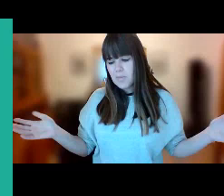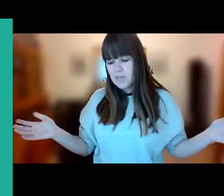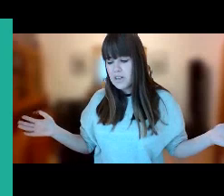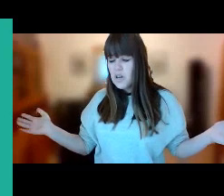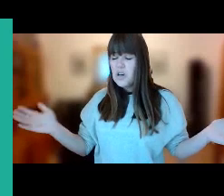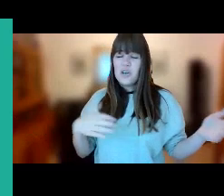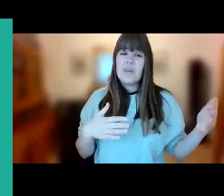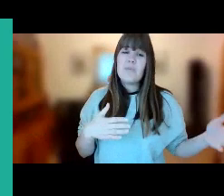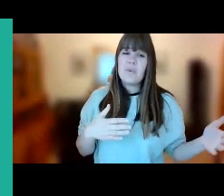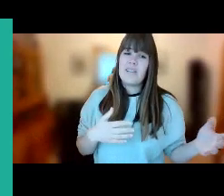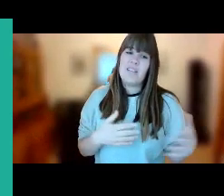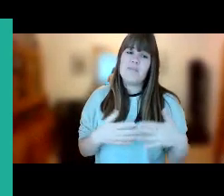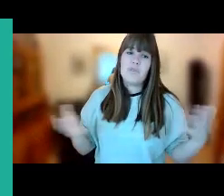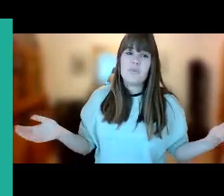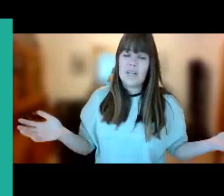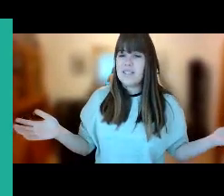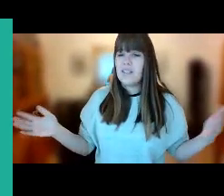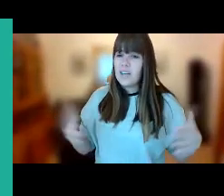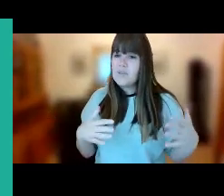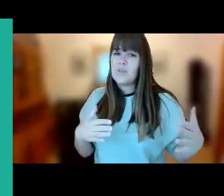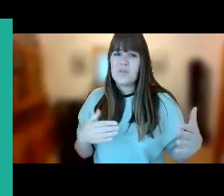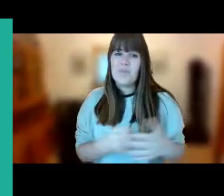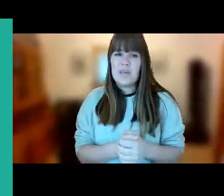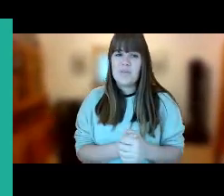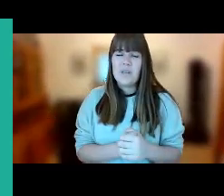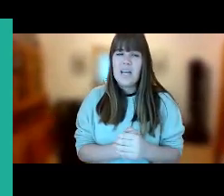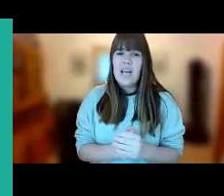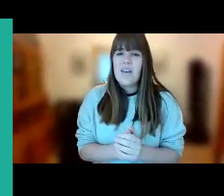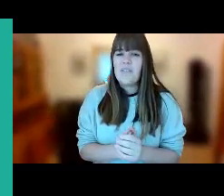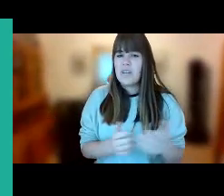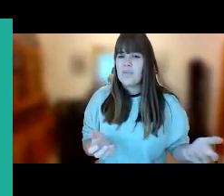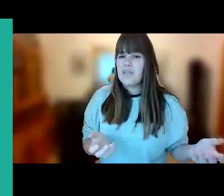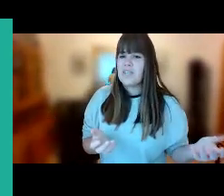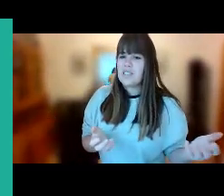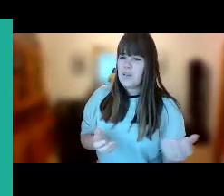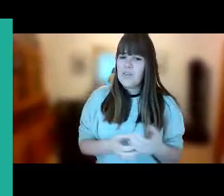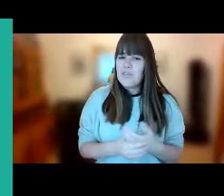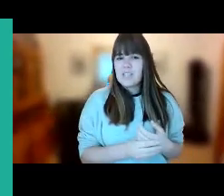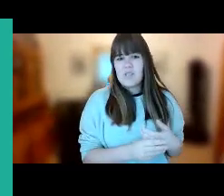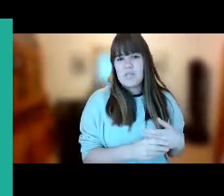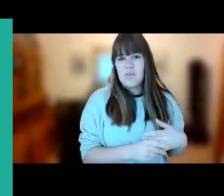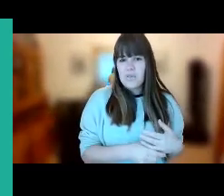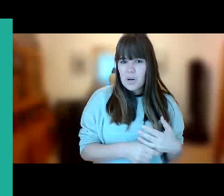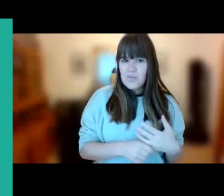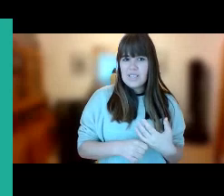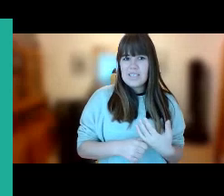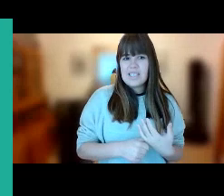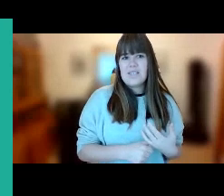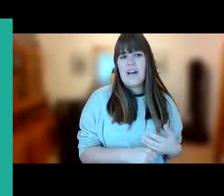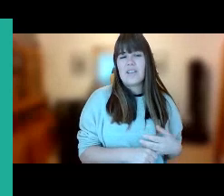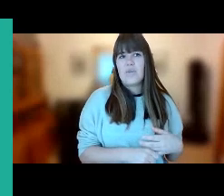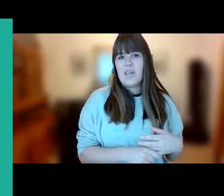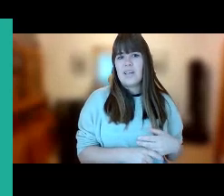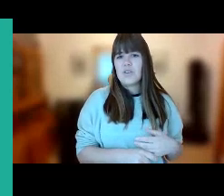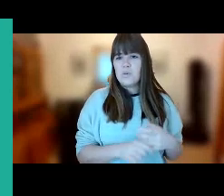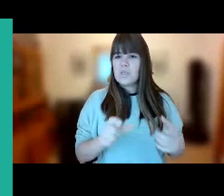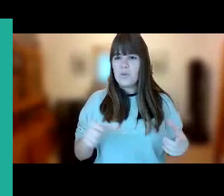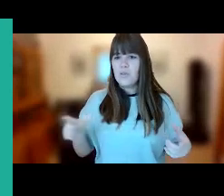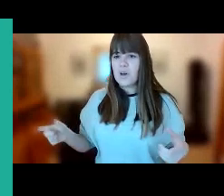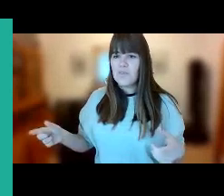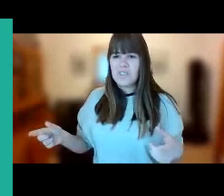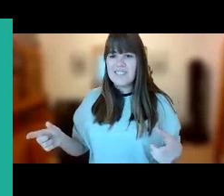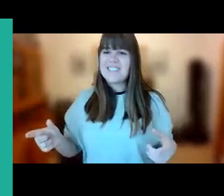that are open, or maybe words that close doors for people. I think one of the big things that we reflect on at Sport for Confidence is the fact that we're